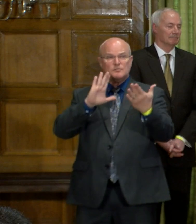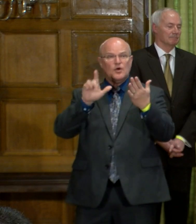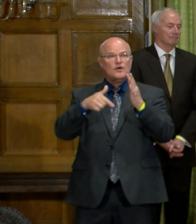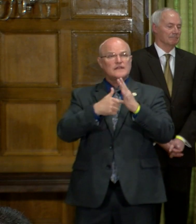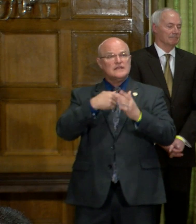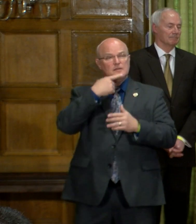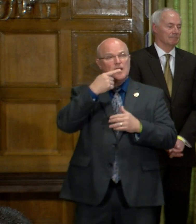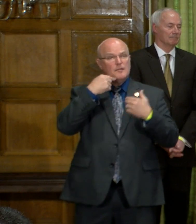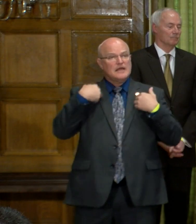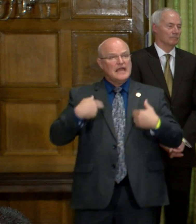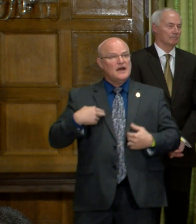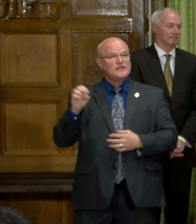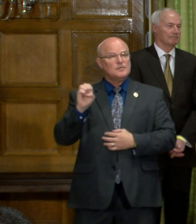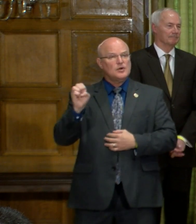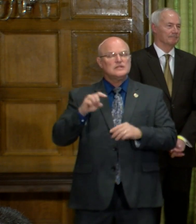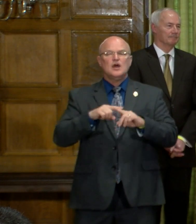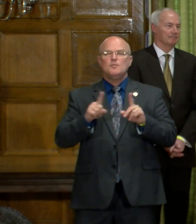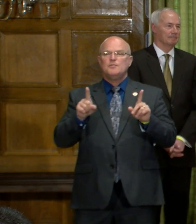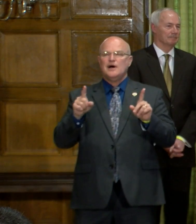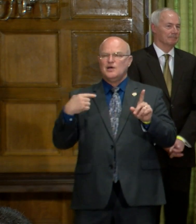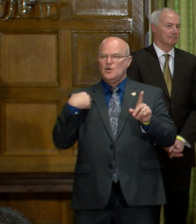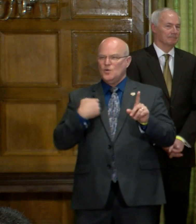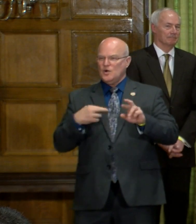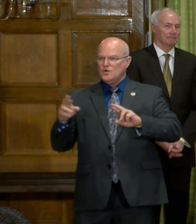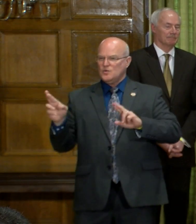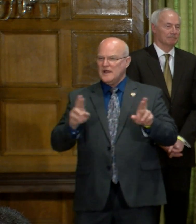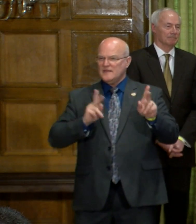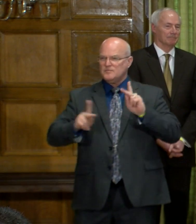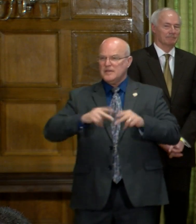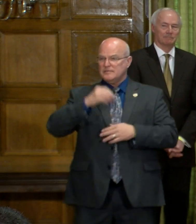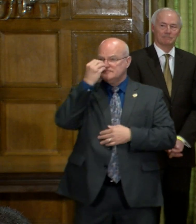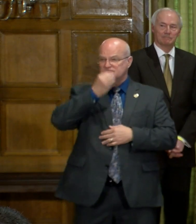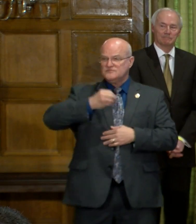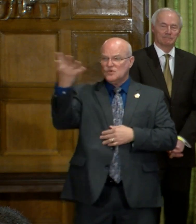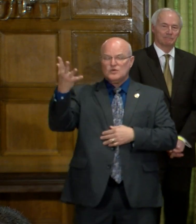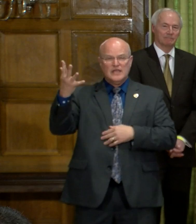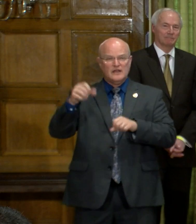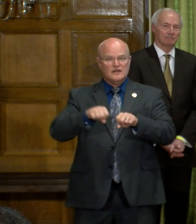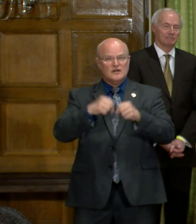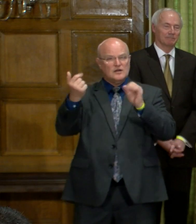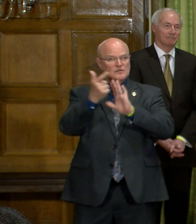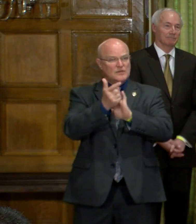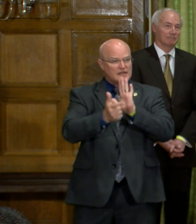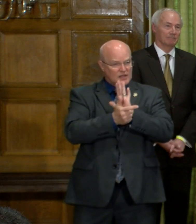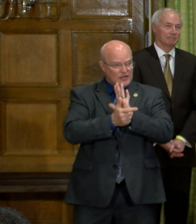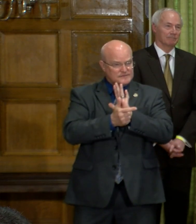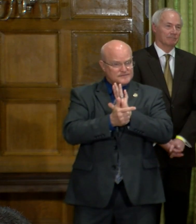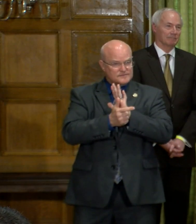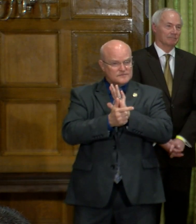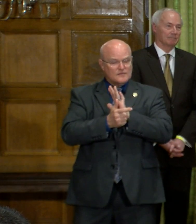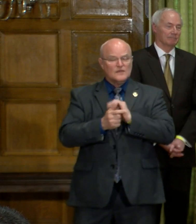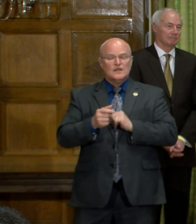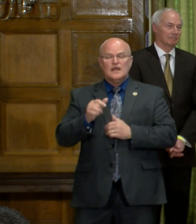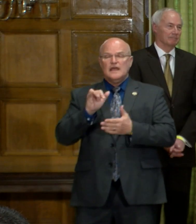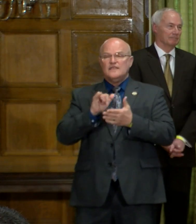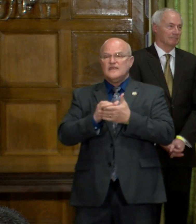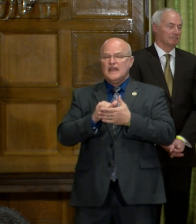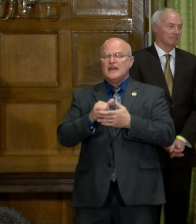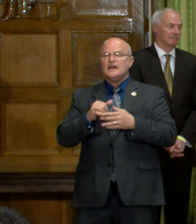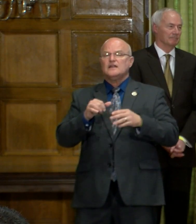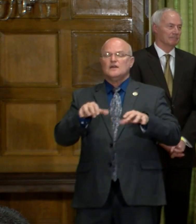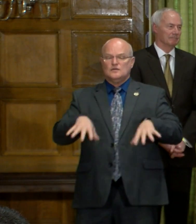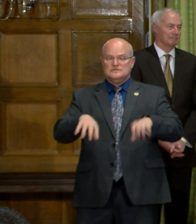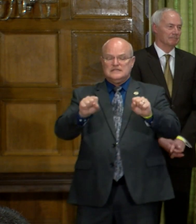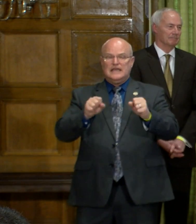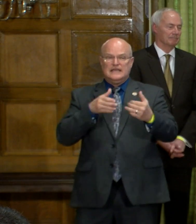public health emergency, but we're prepared for those people who do not follow those common sense directives or the law that enforcement